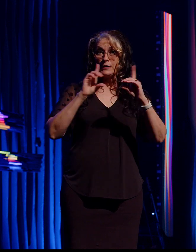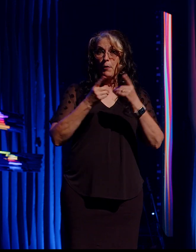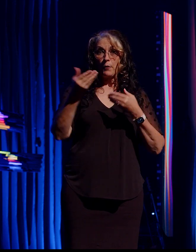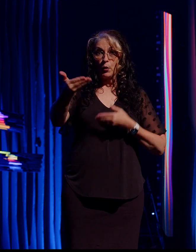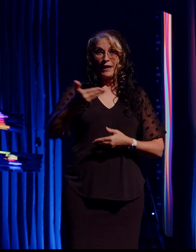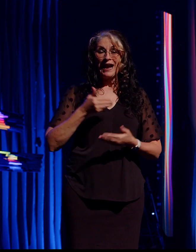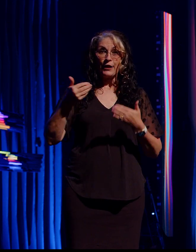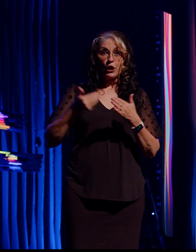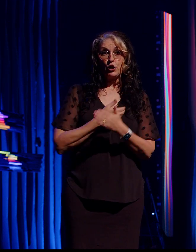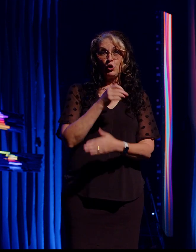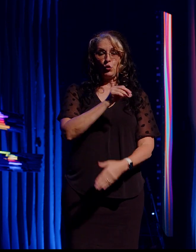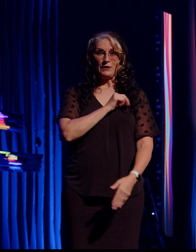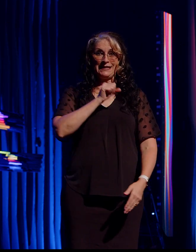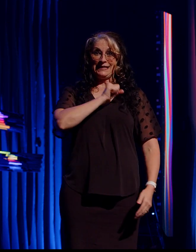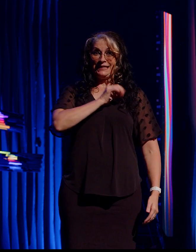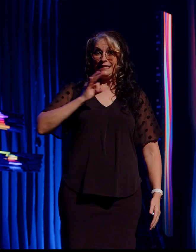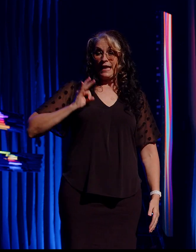hired